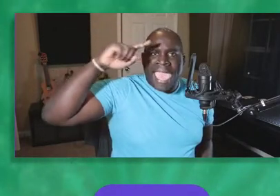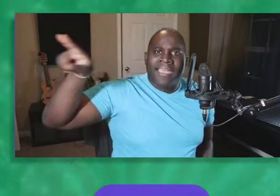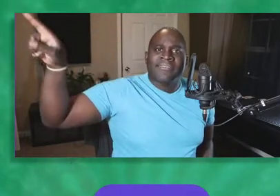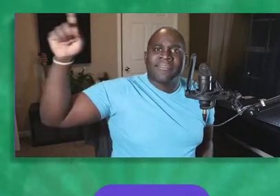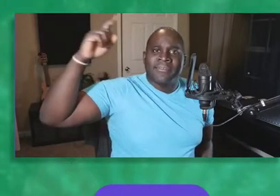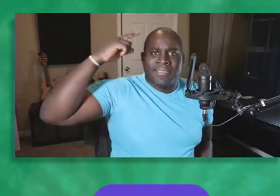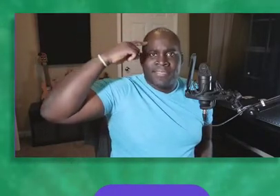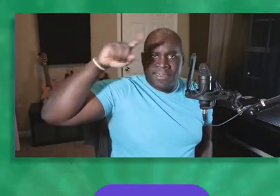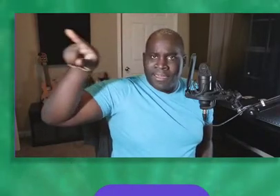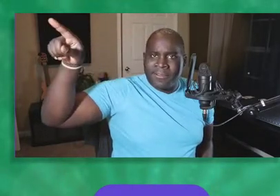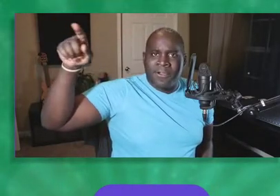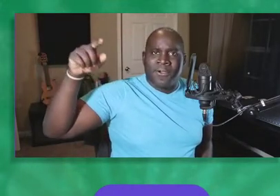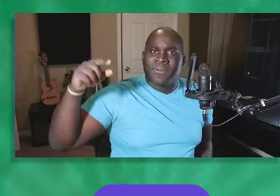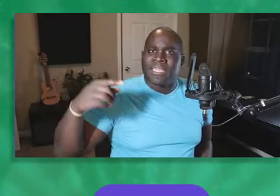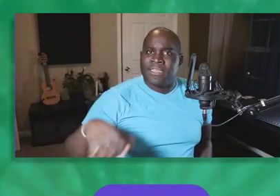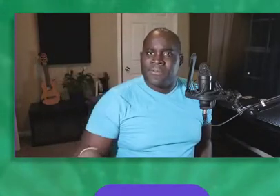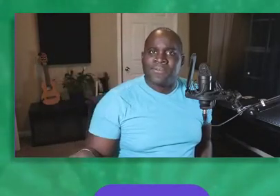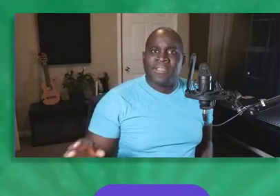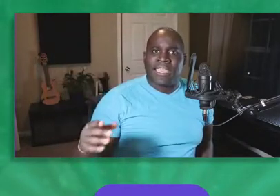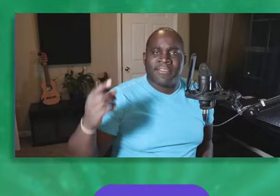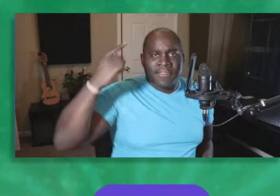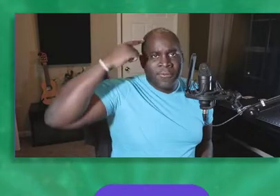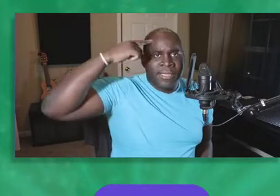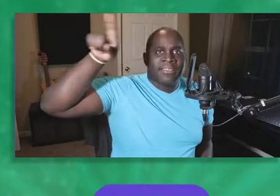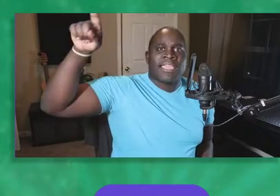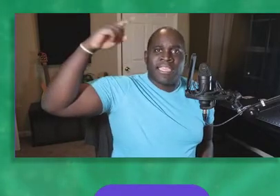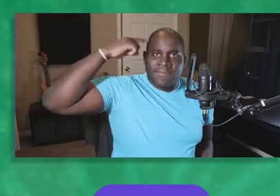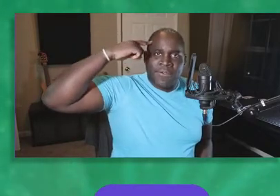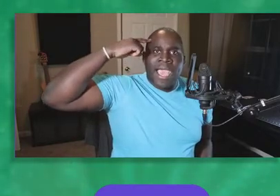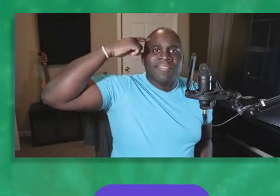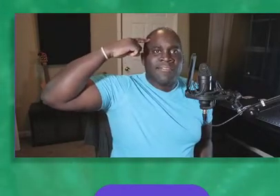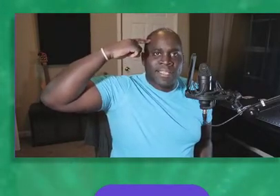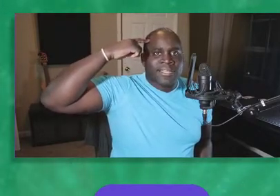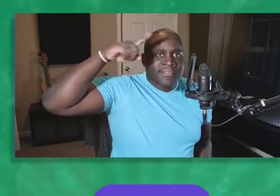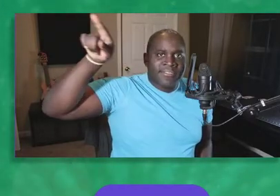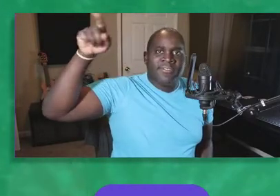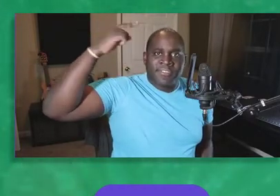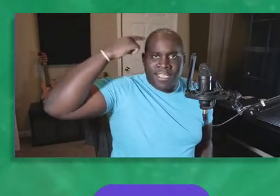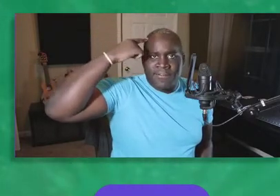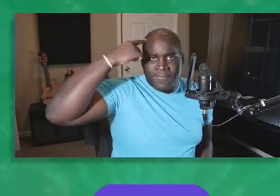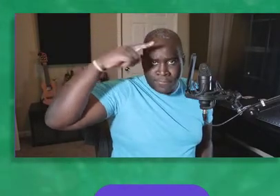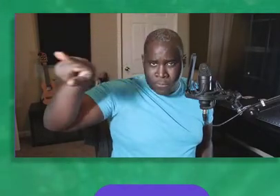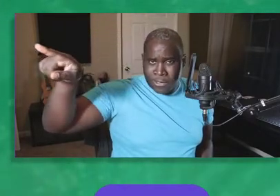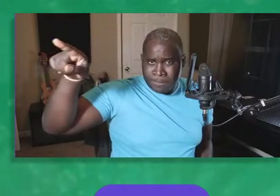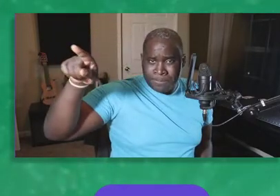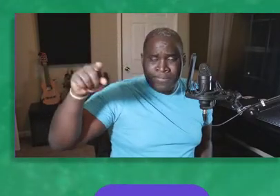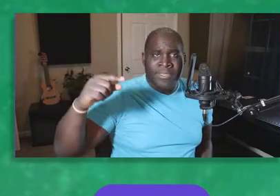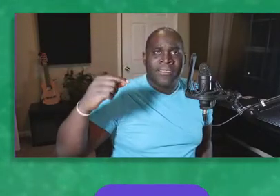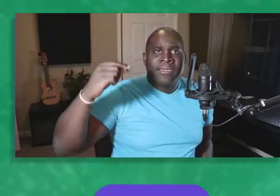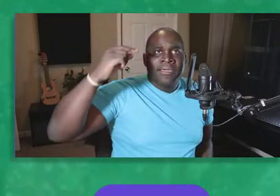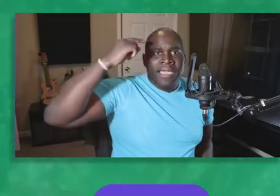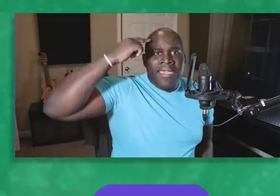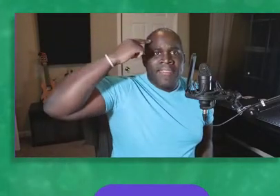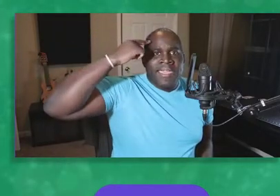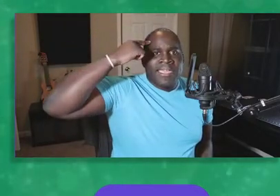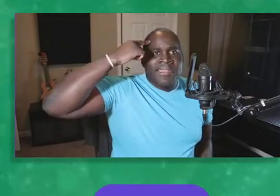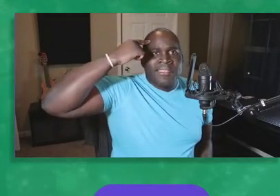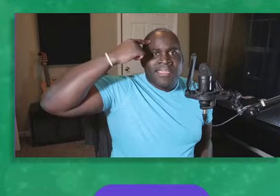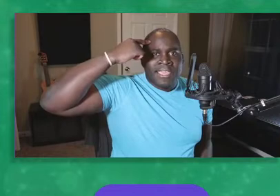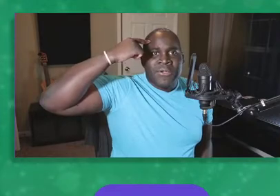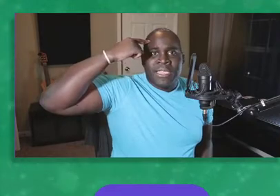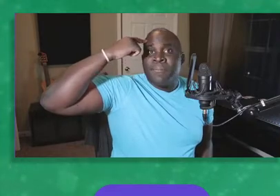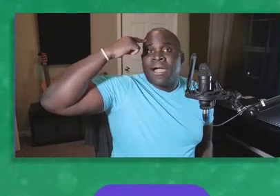like at and the aren't really used in ASL, but like if you had to sign it, this is the sign four. And